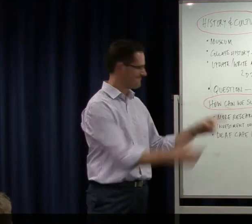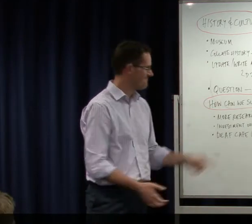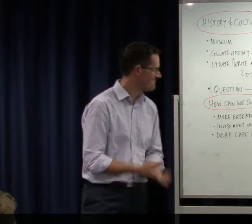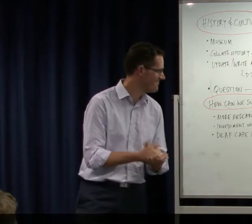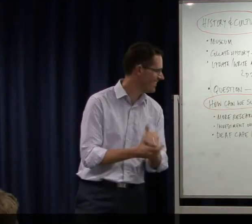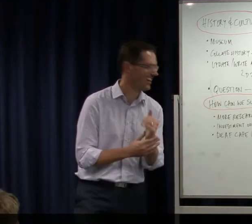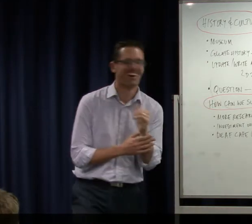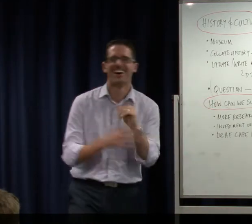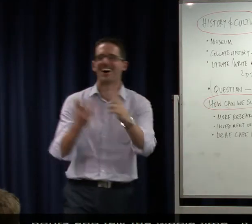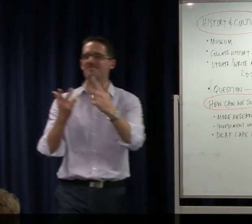We've noted that. Thank you, David.